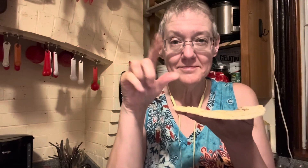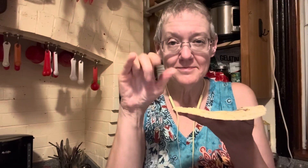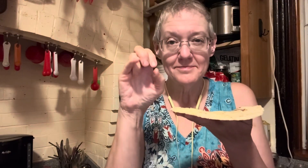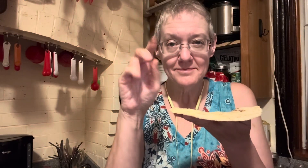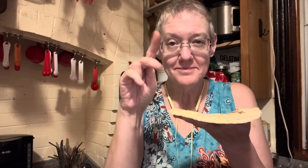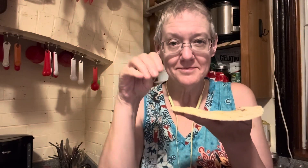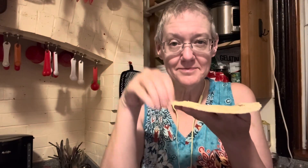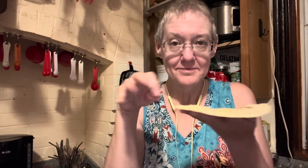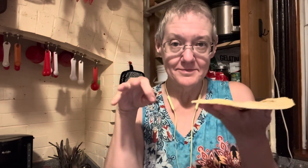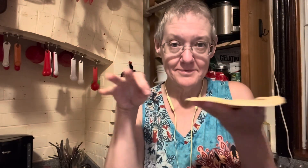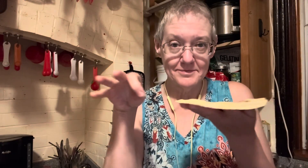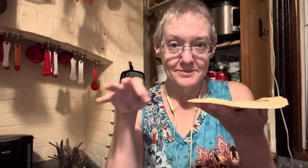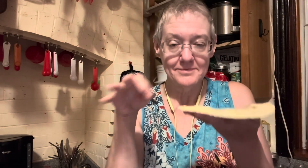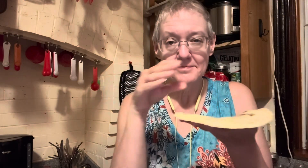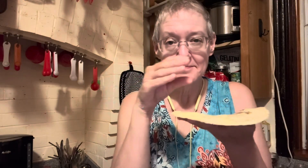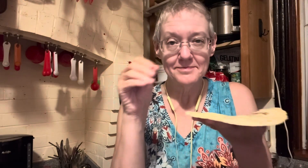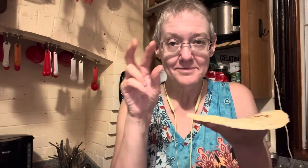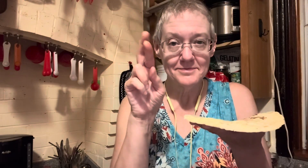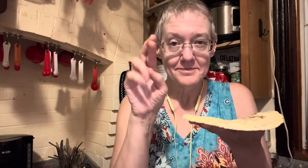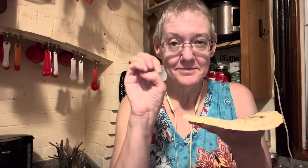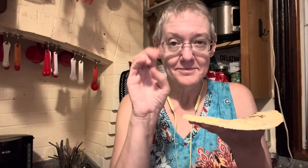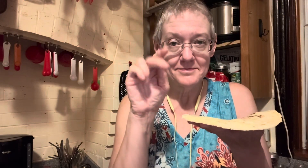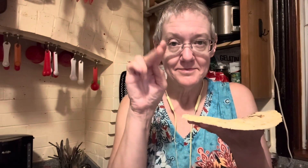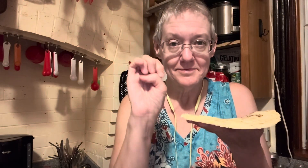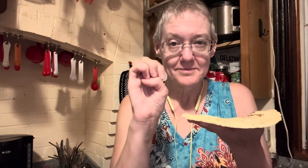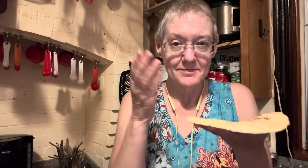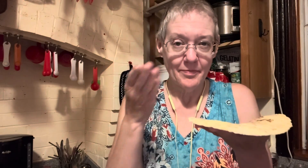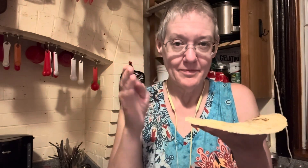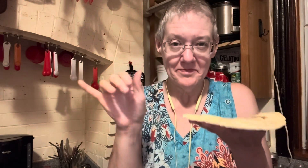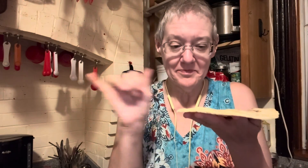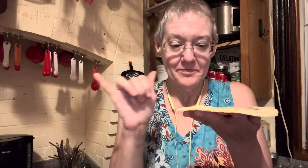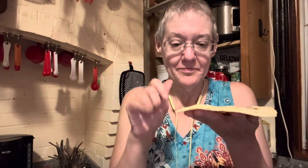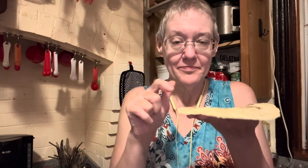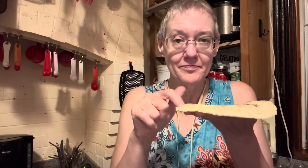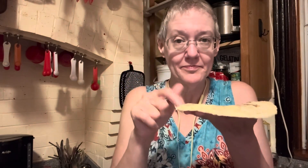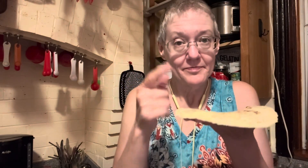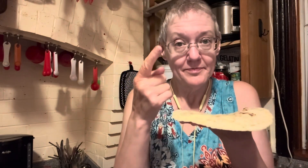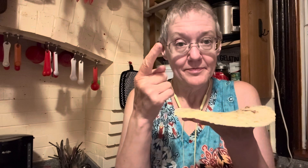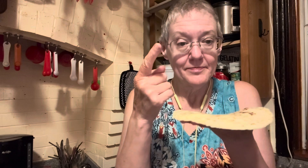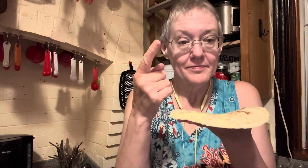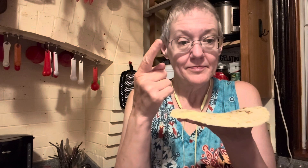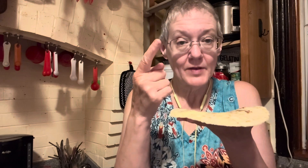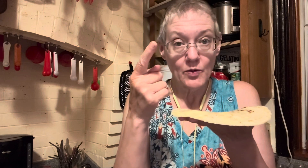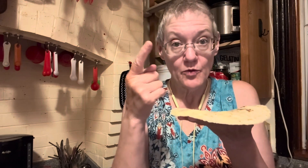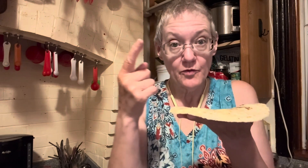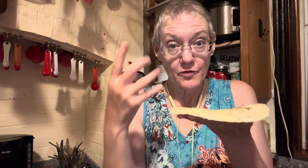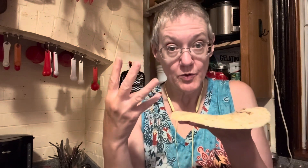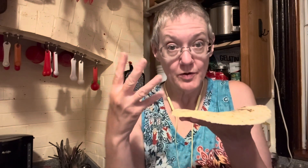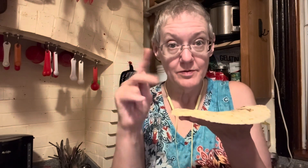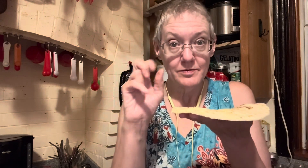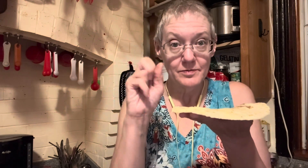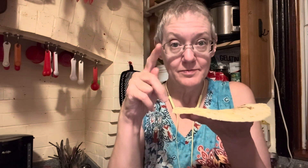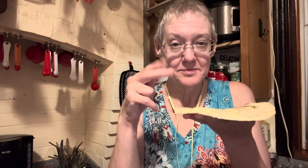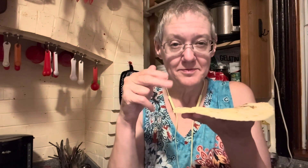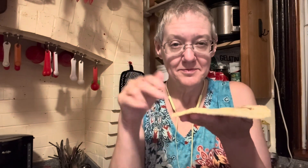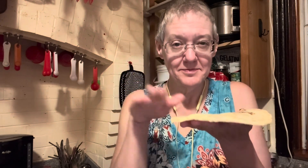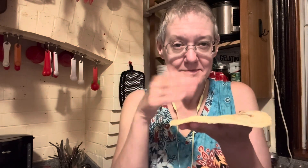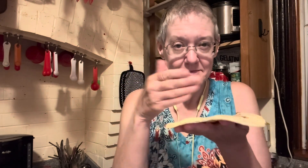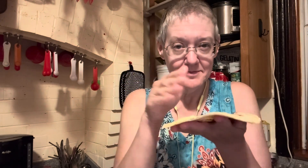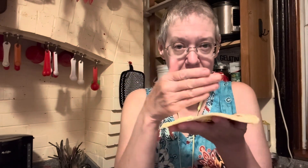I have the tortilla recipe video and the recipe links in the description. And we're